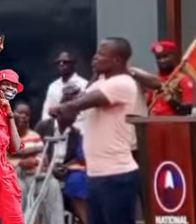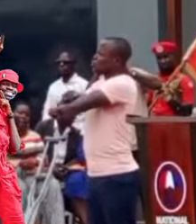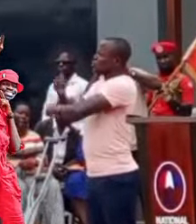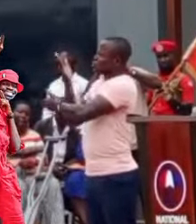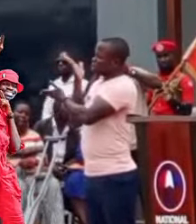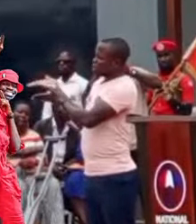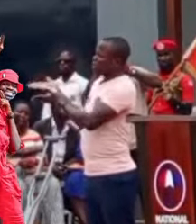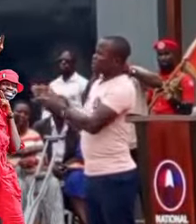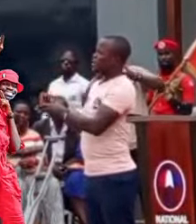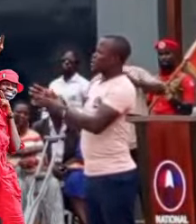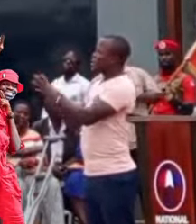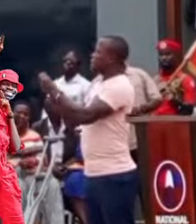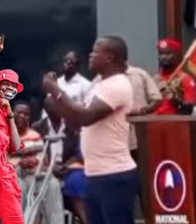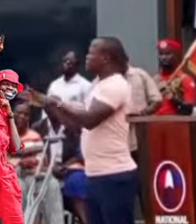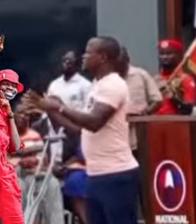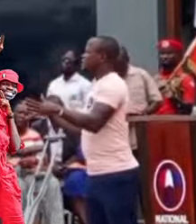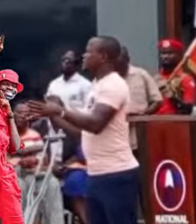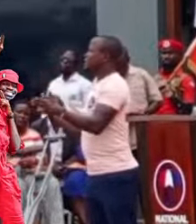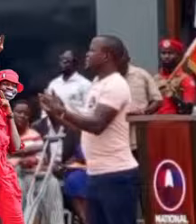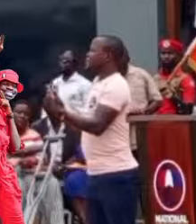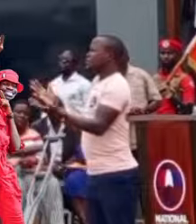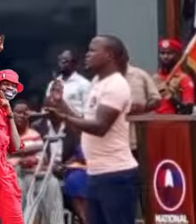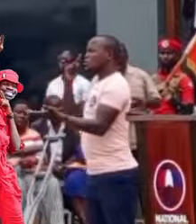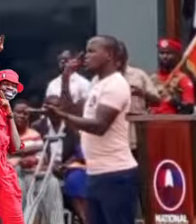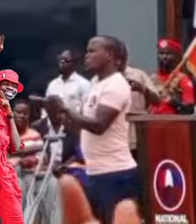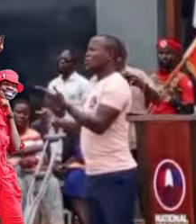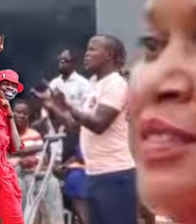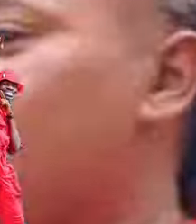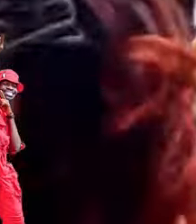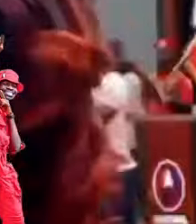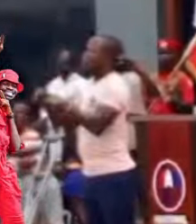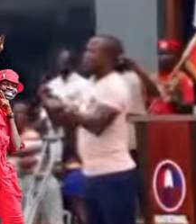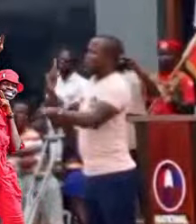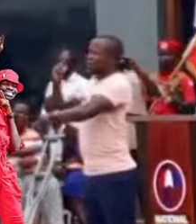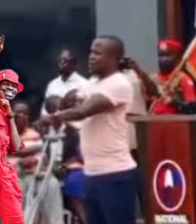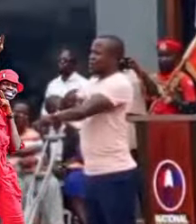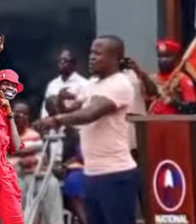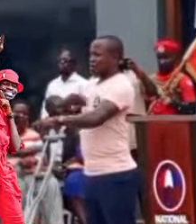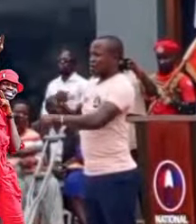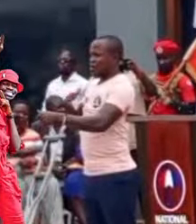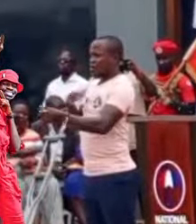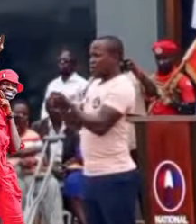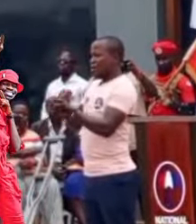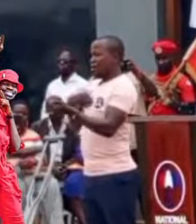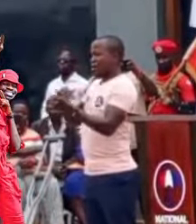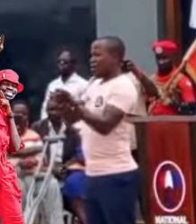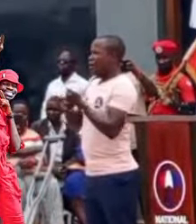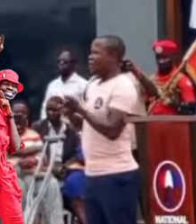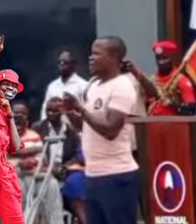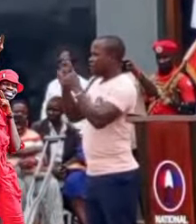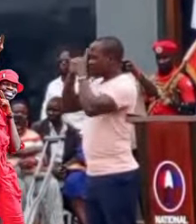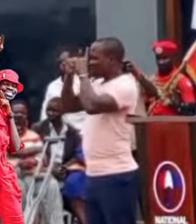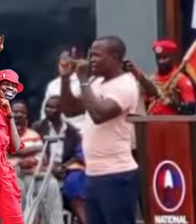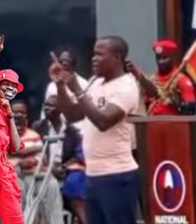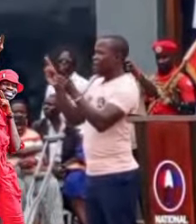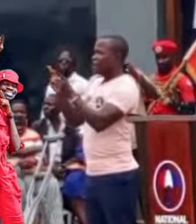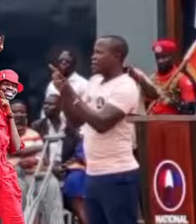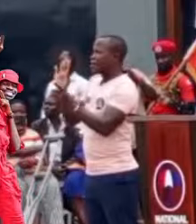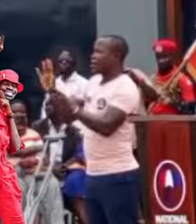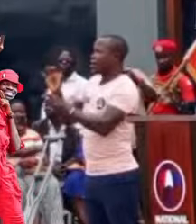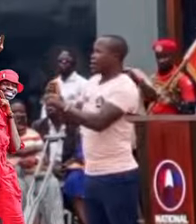now Shimoni is no more. I don't know what's happening today. One day I was with my wife at campus and we met her